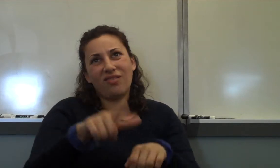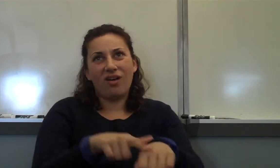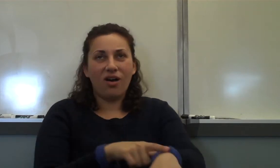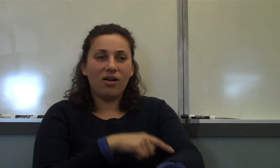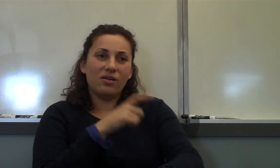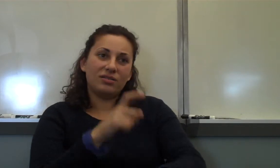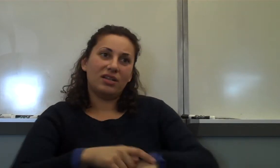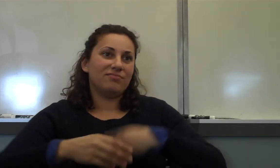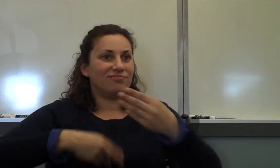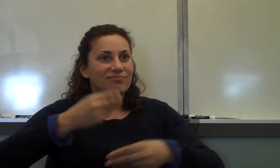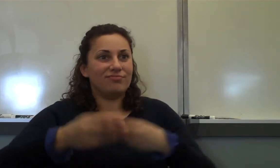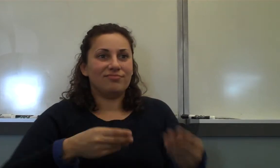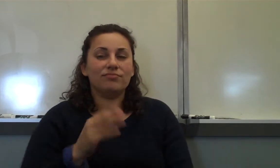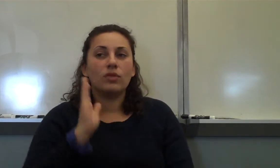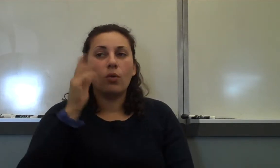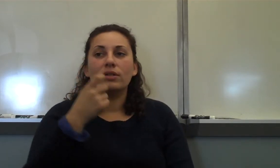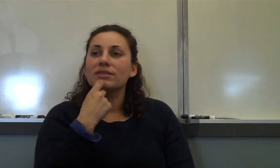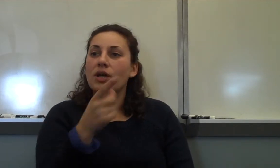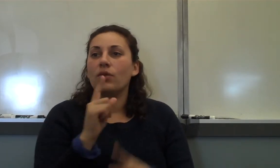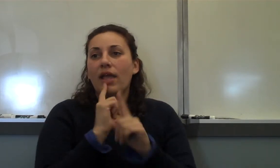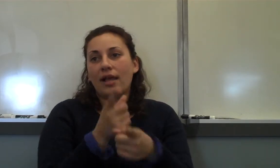I'll just tell you what the answer is supposed to be.